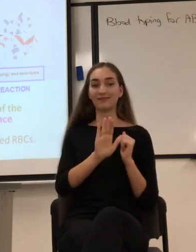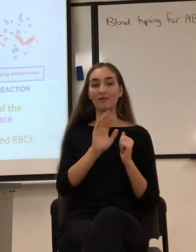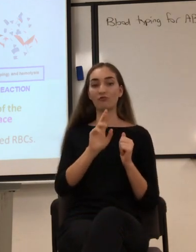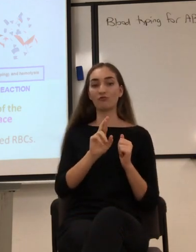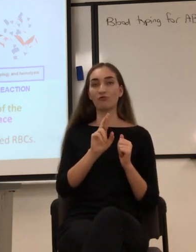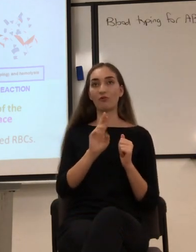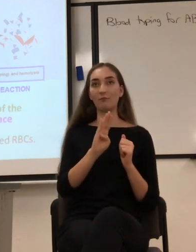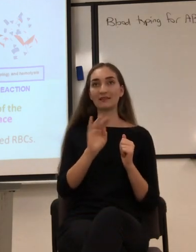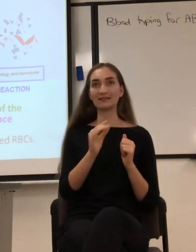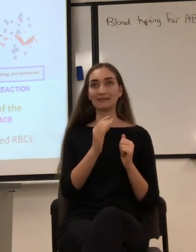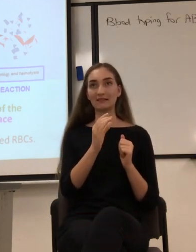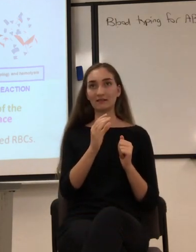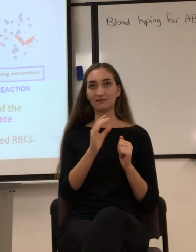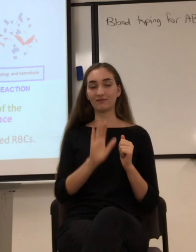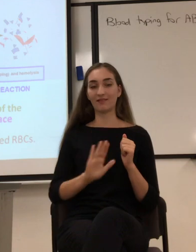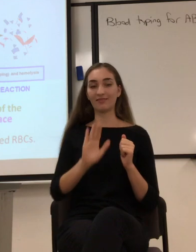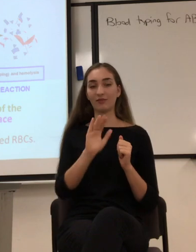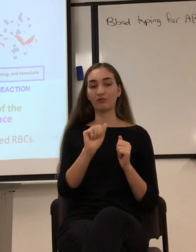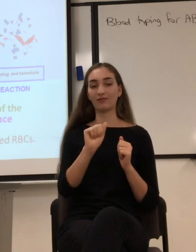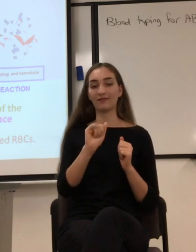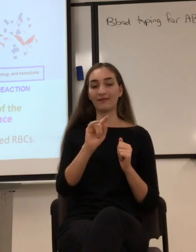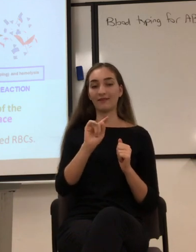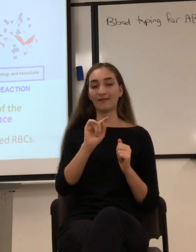RBCs, the antigen,